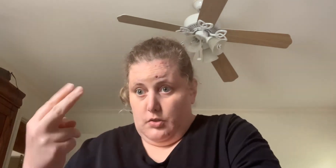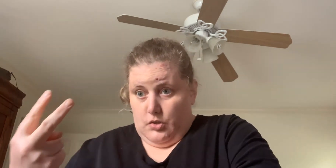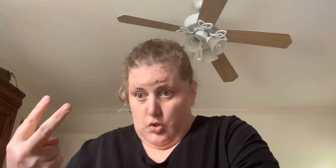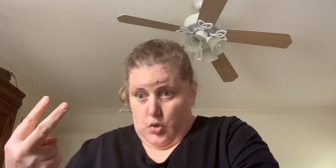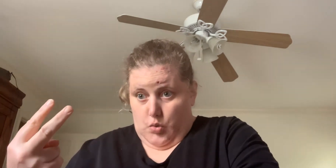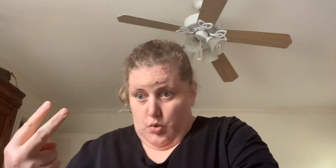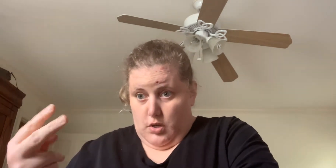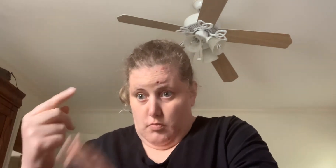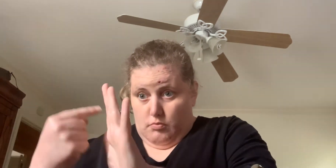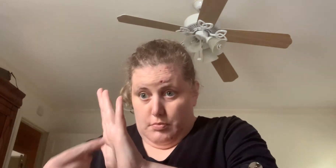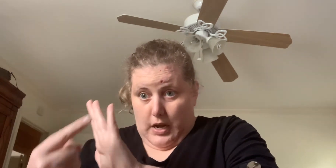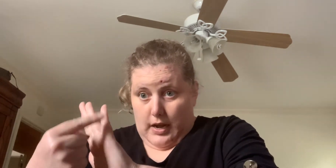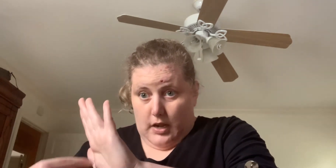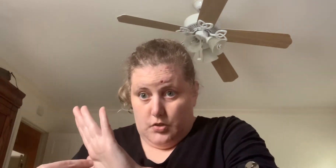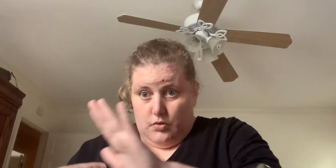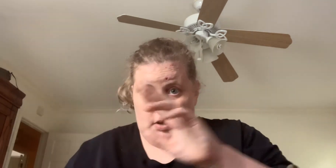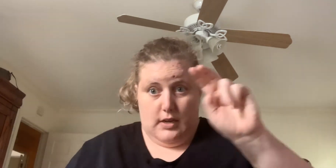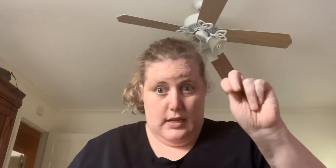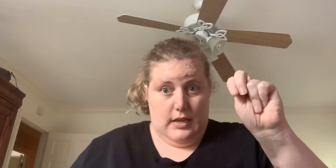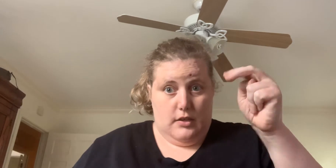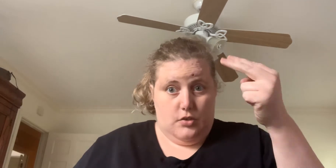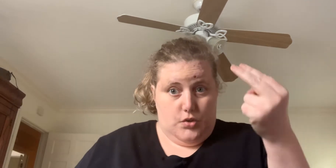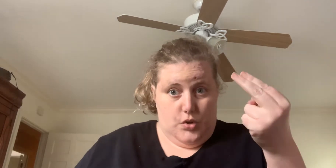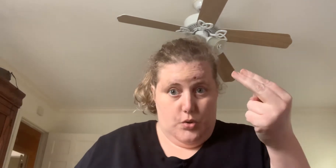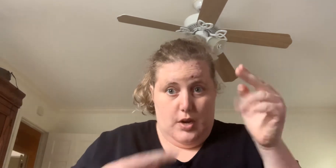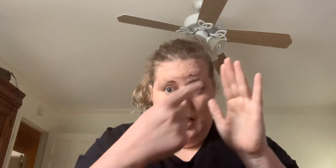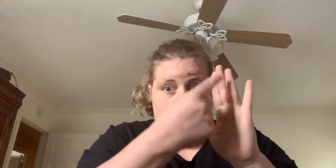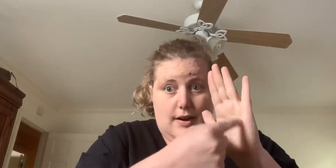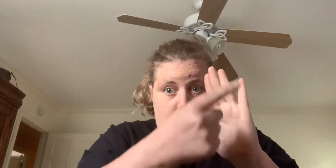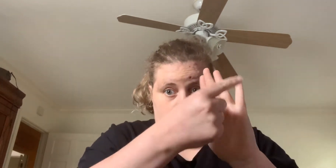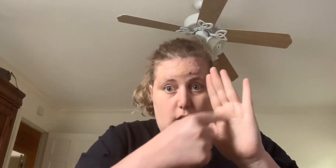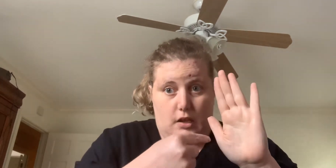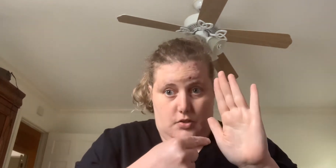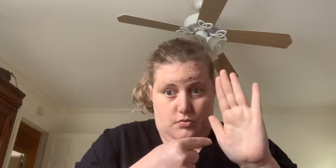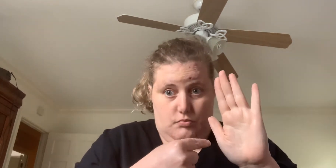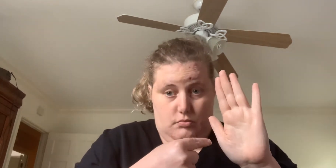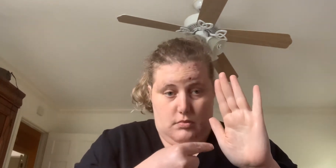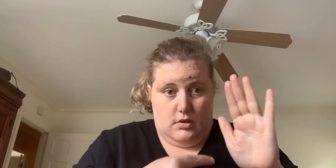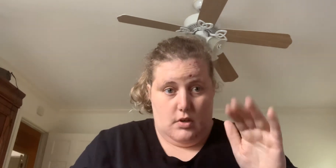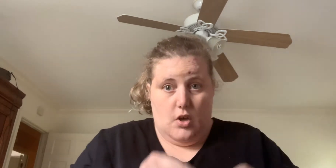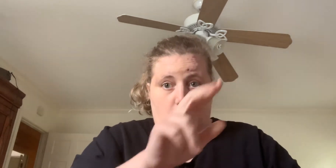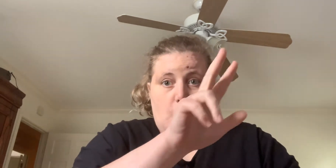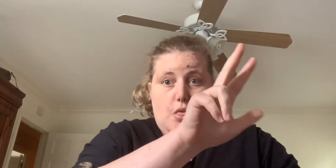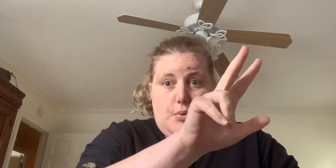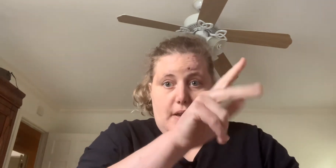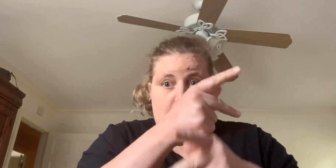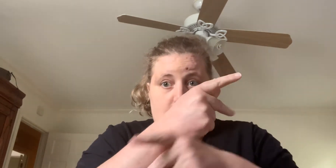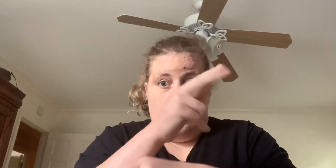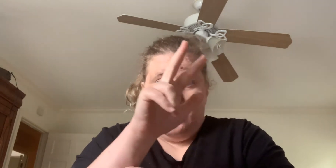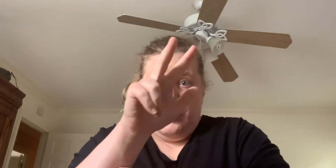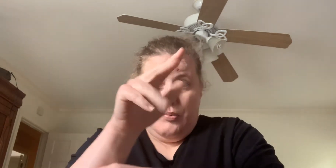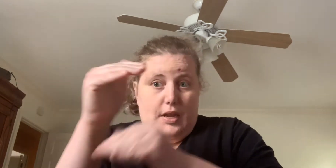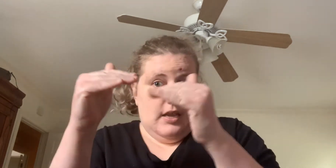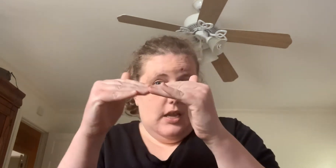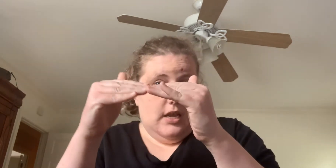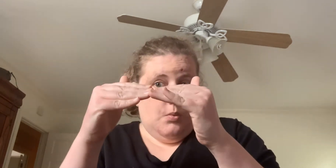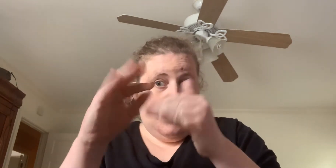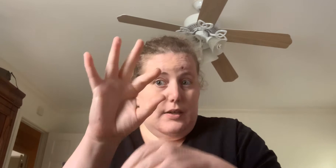hydrogen to nitrogen. So now we simply calculate it out. 3 times 3 is 9. 9 divided by 1